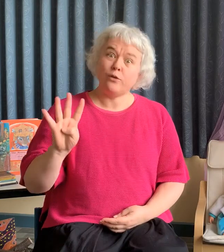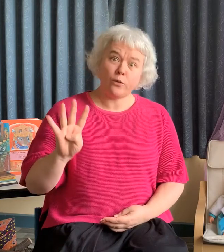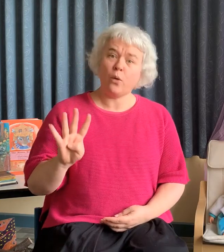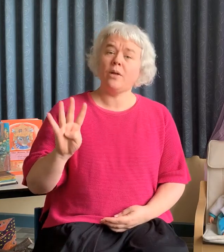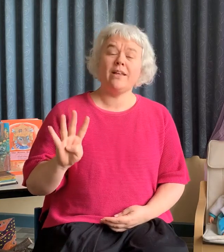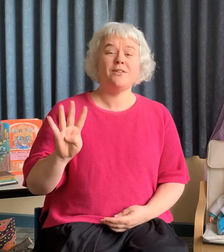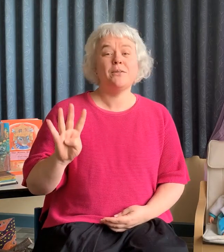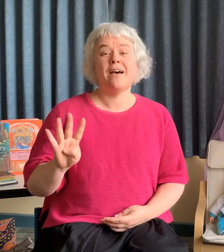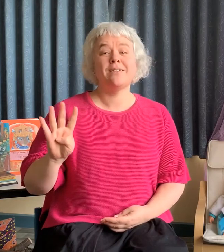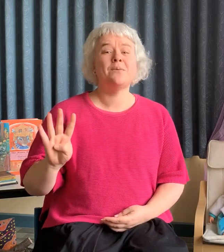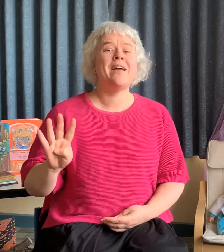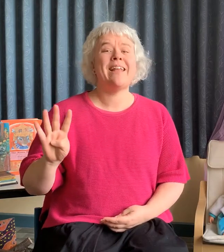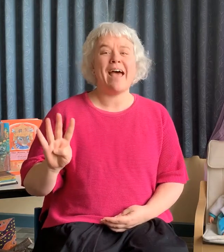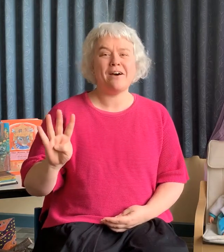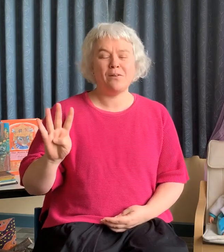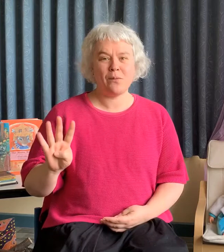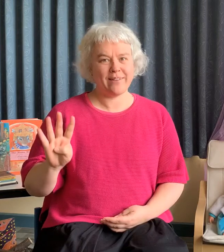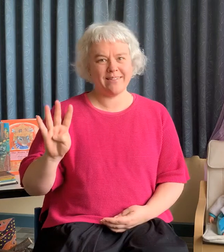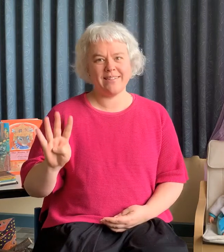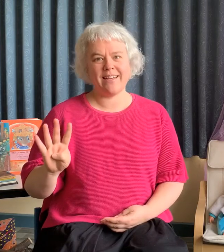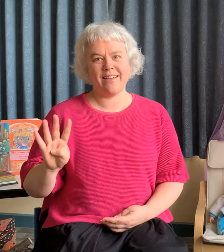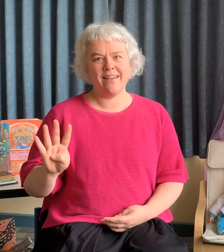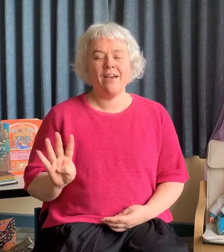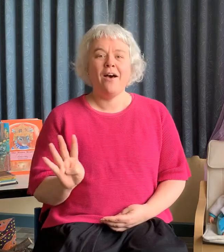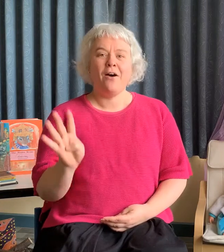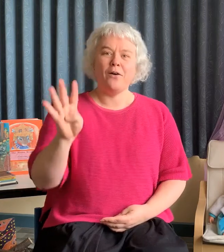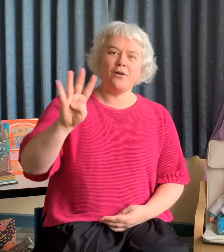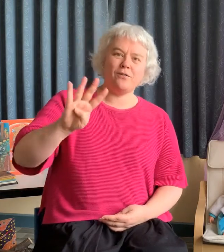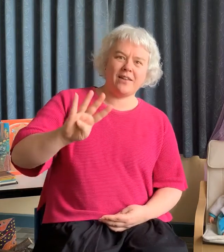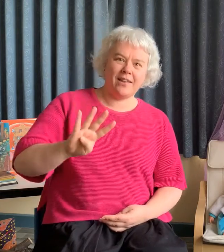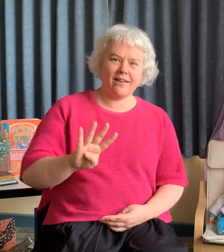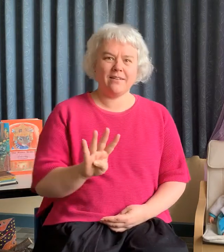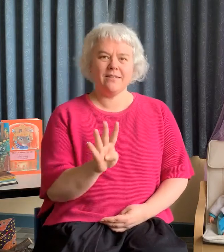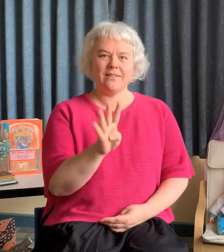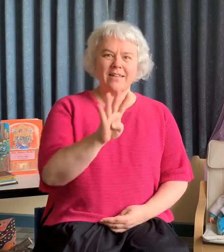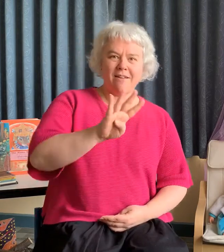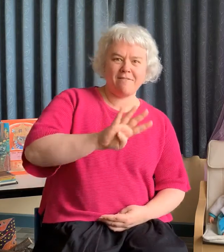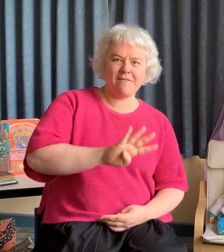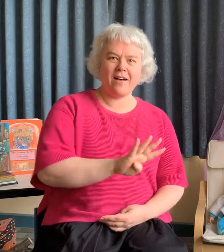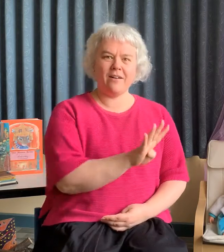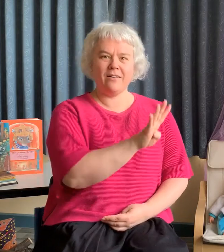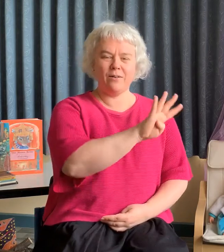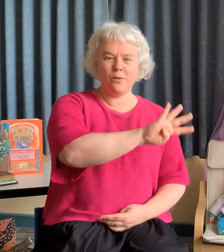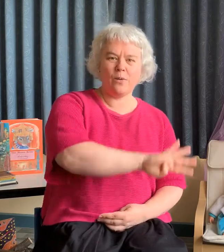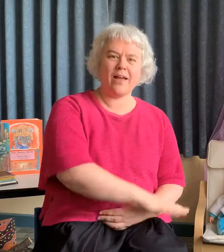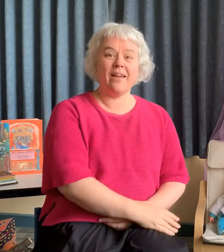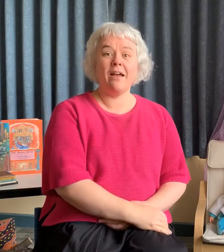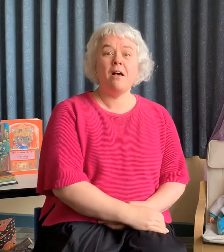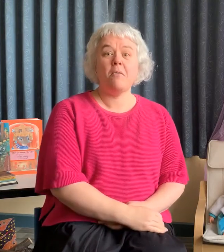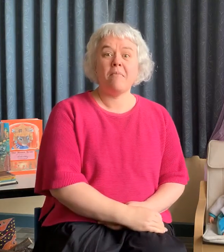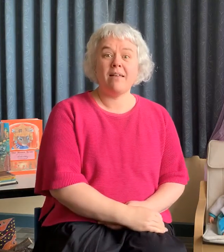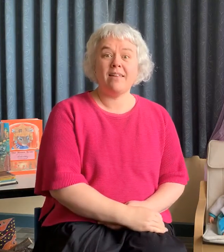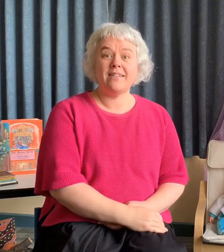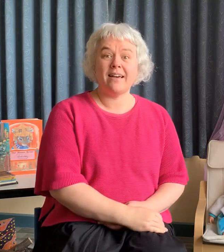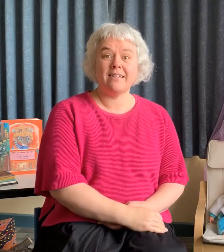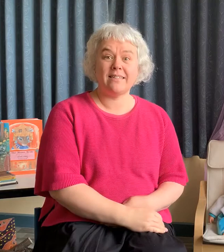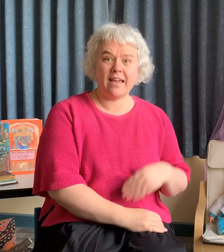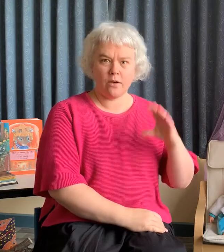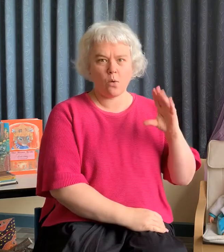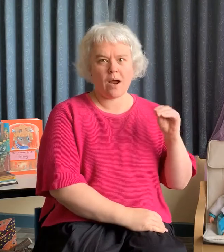Four little ducks went out one day, over the hills and far away. Mother duck said quack,